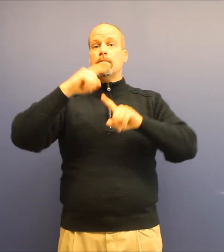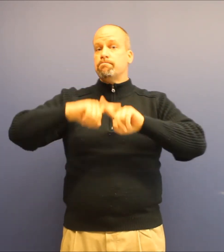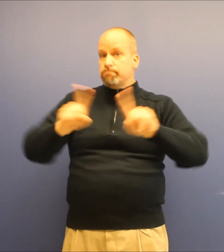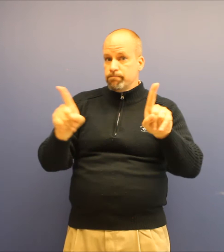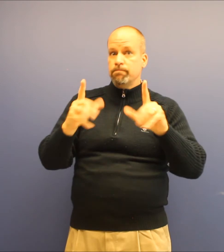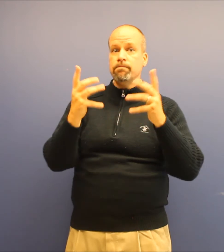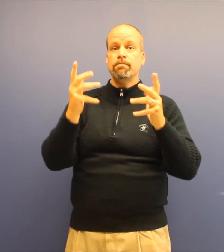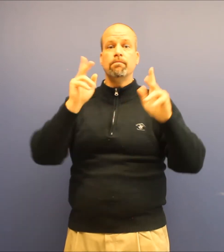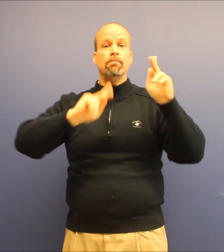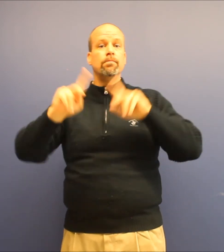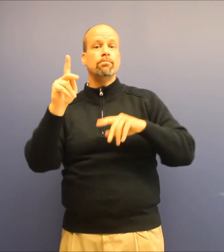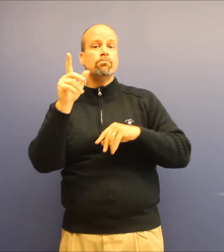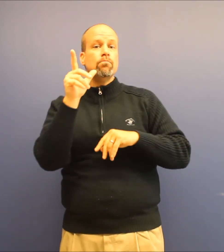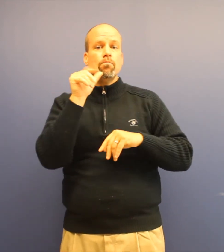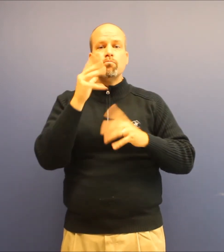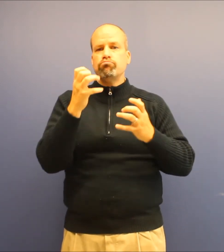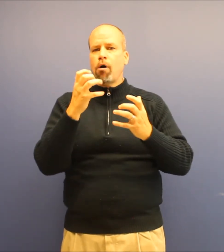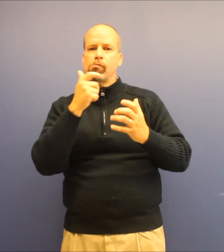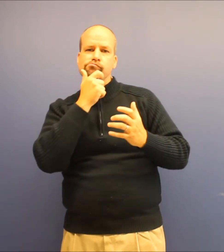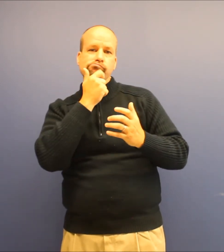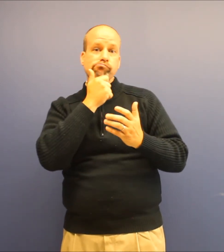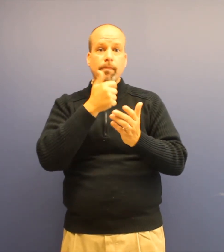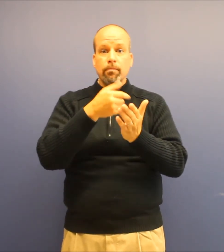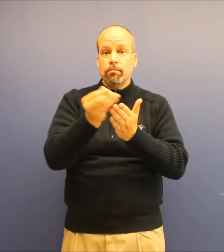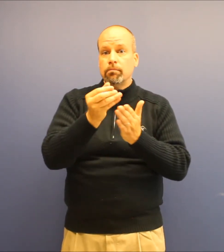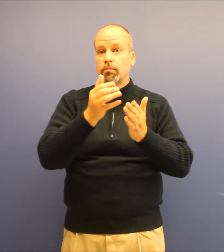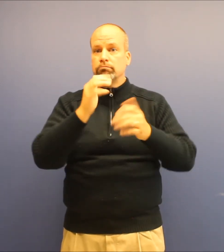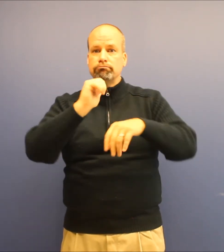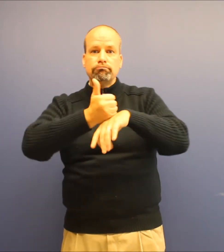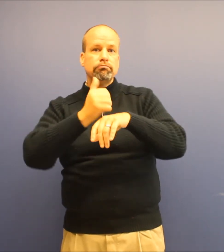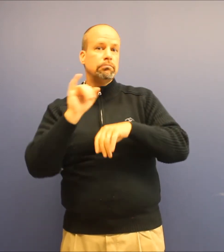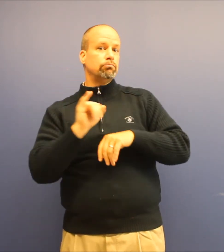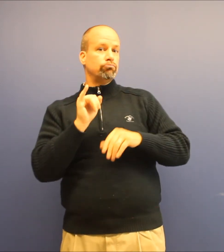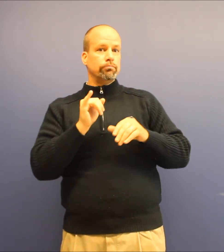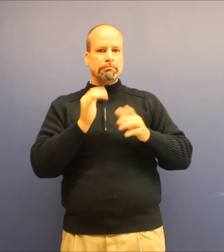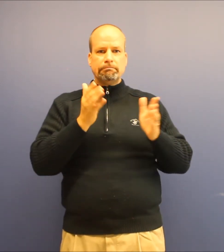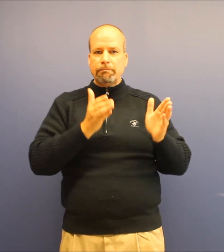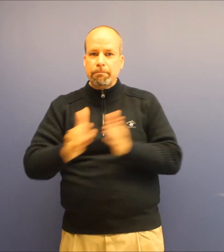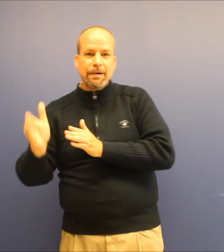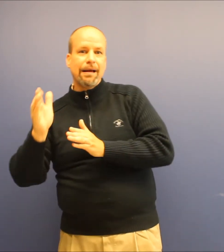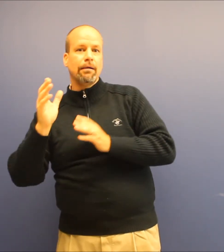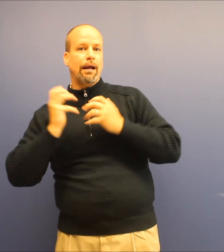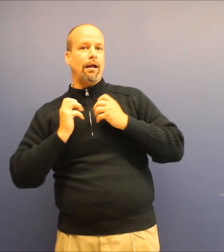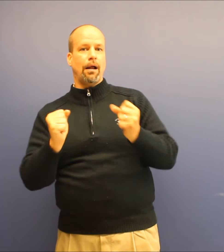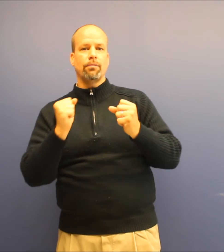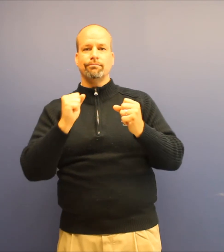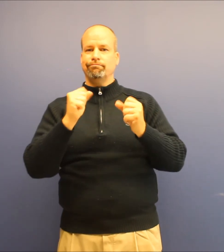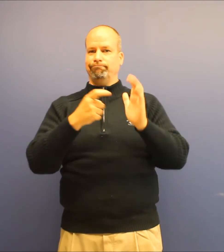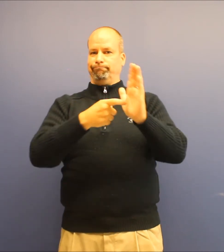exchanges. But for people who would like to purchase plans that cover the essential health